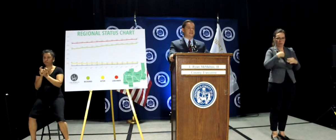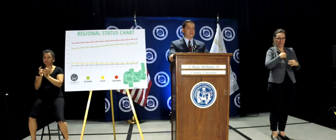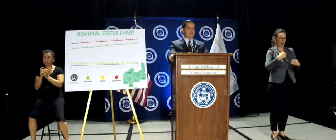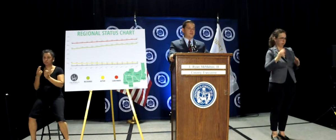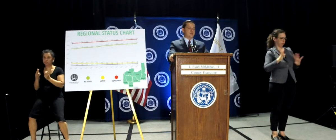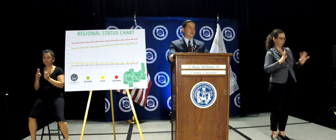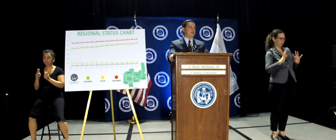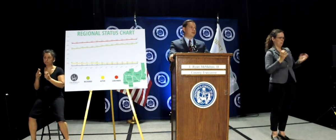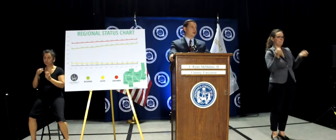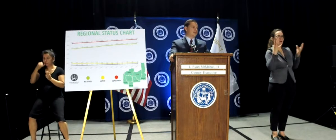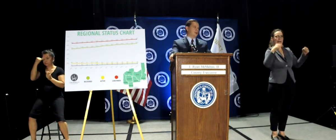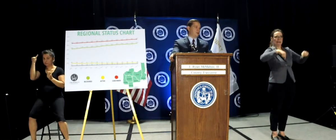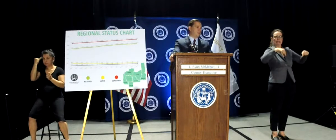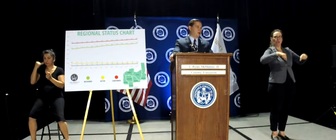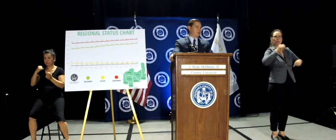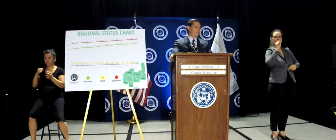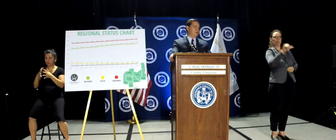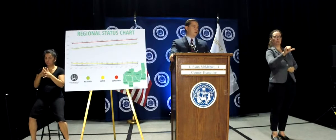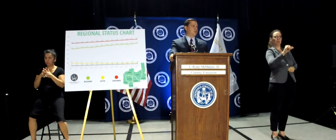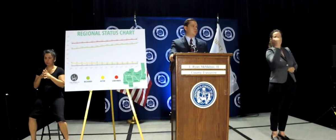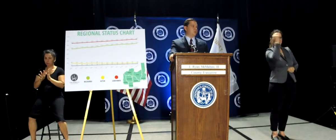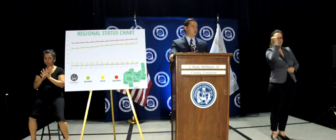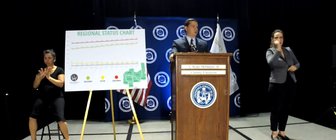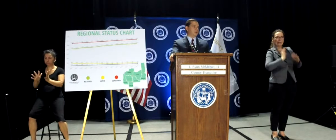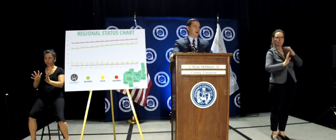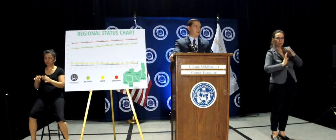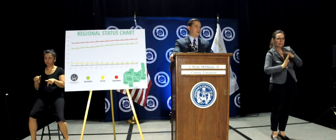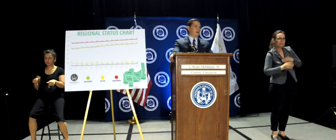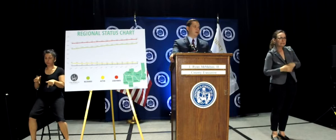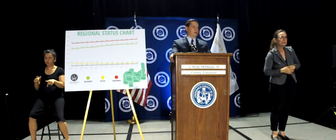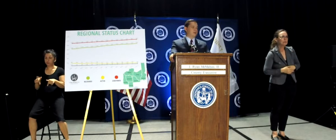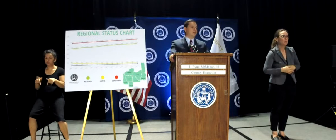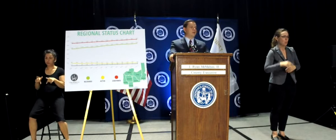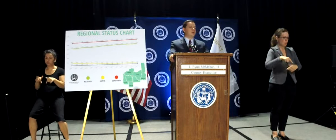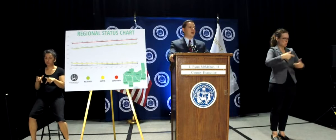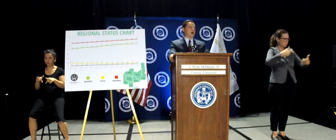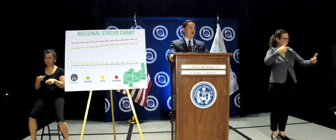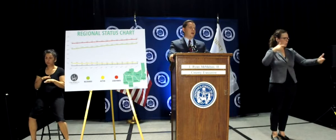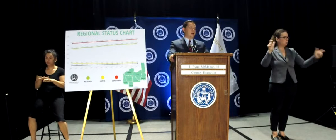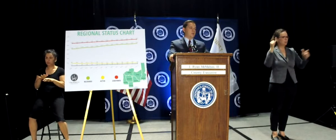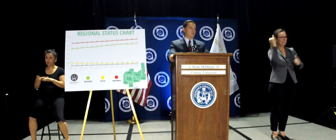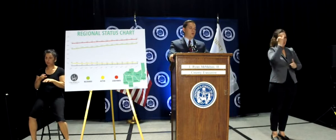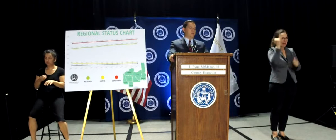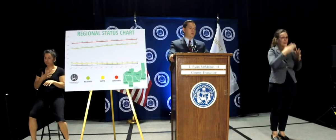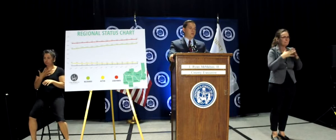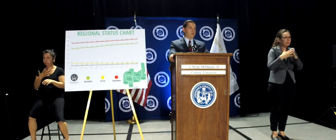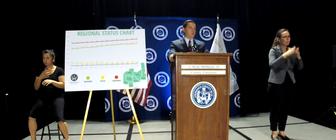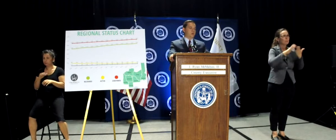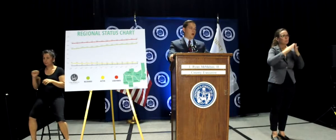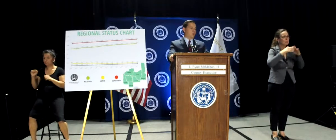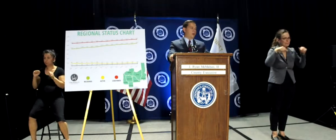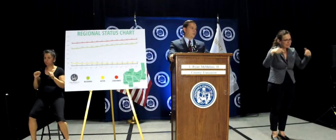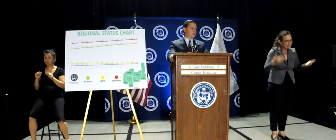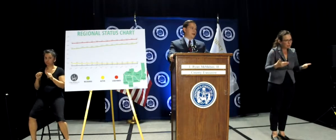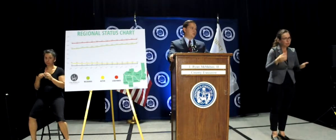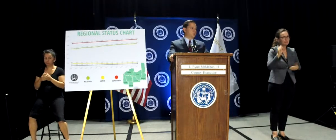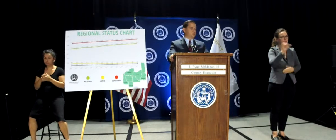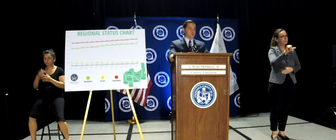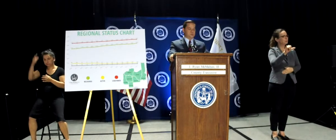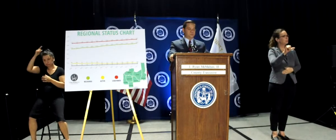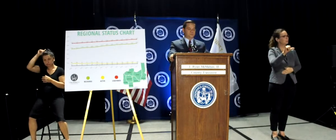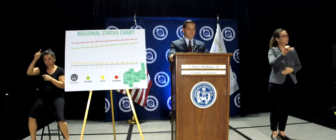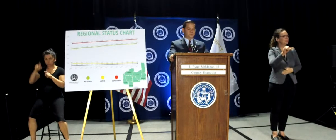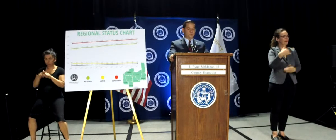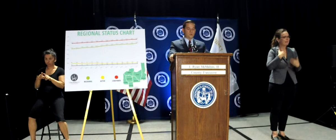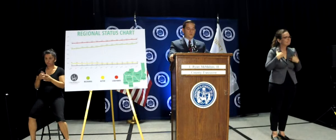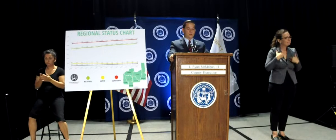have a significant Italian-American community in Onondaga County. And we wouldn't be who we are without those